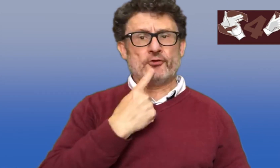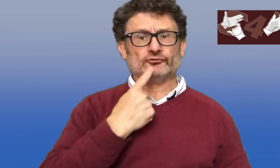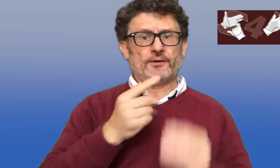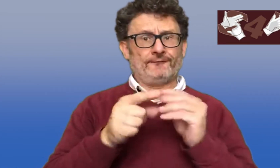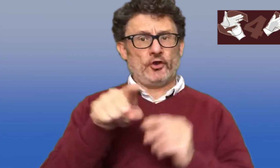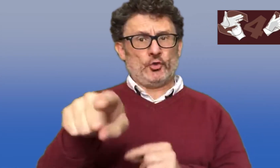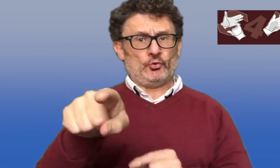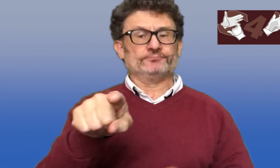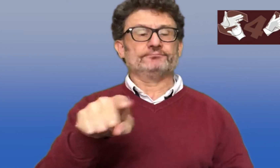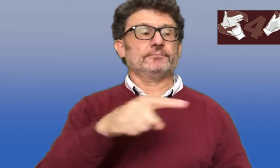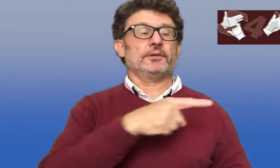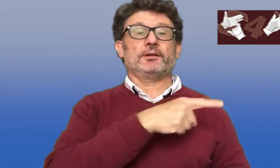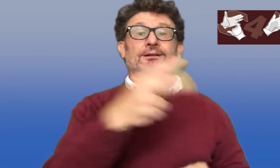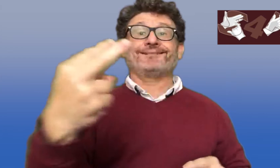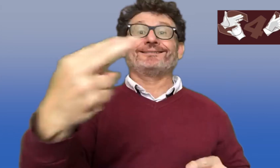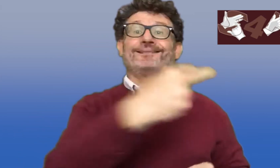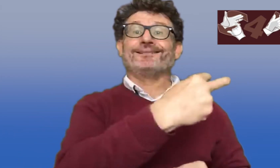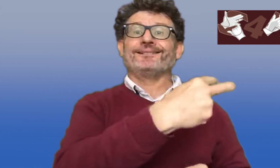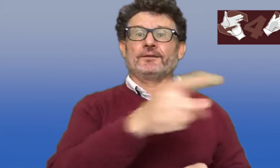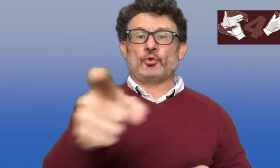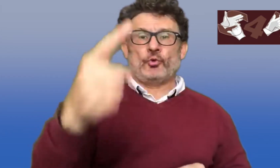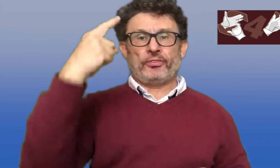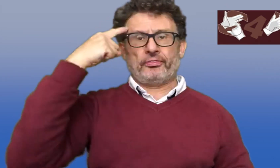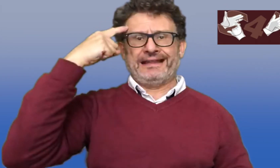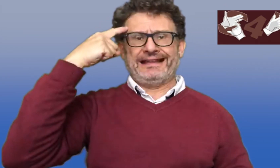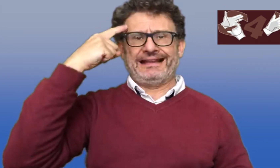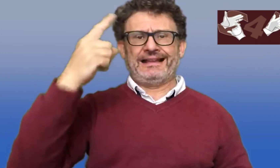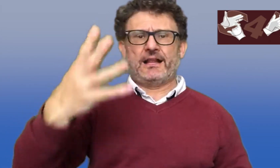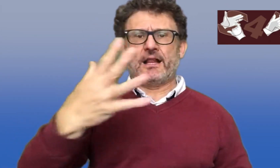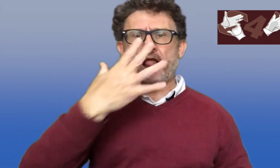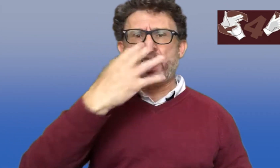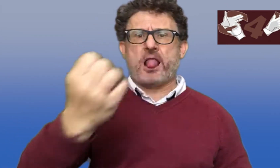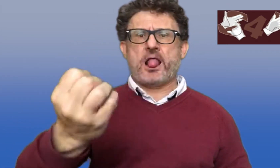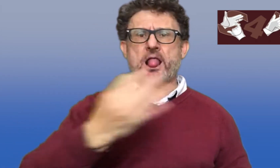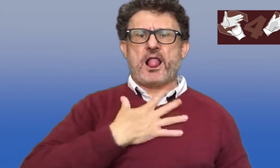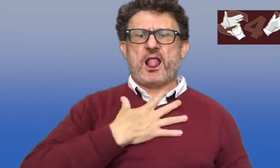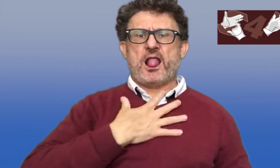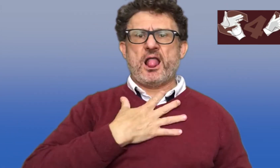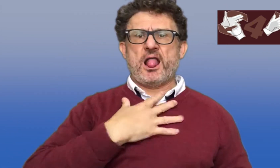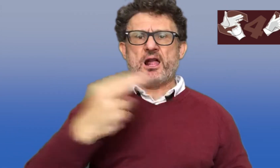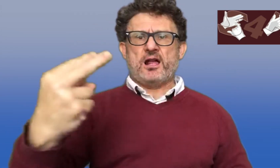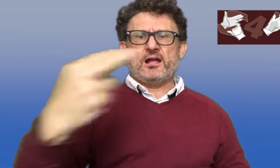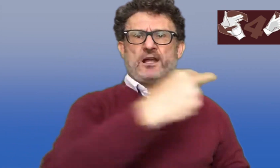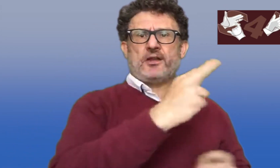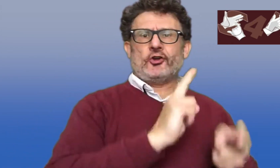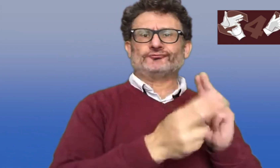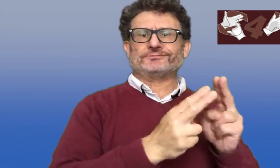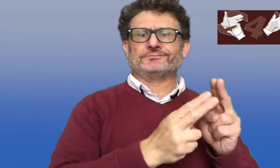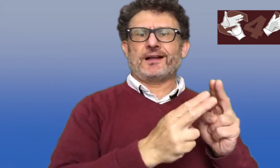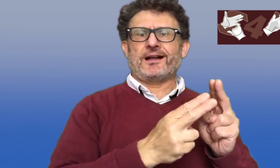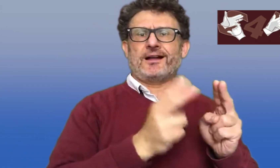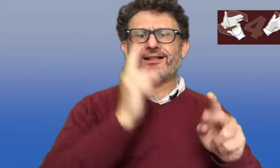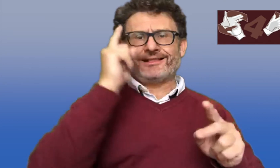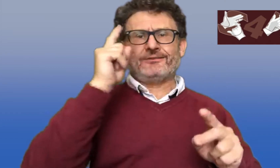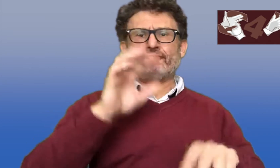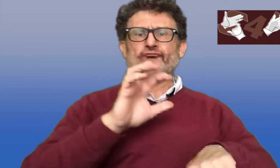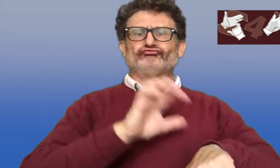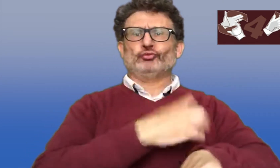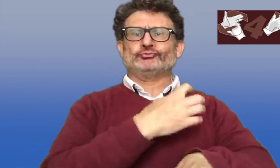interpreter. Now, this is quite valuable information for you because sometimes it can appear that the deaf person is not giving you any regard, that they're actually looking away